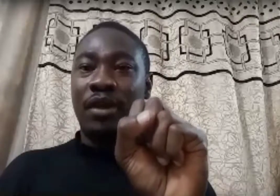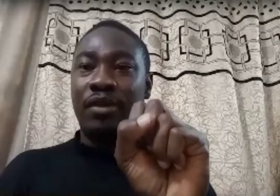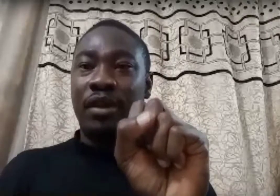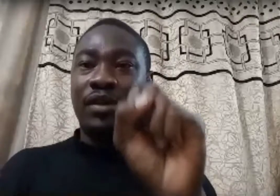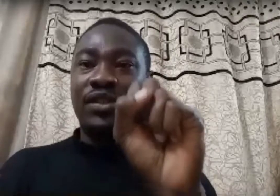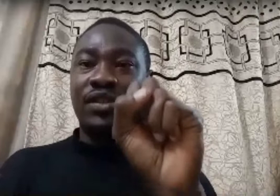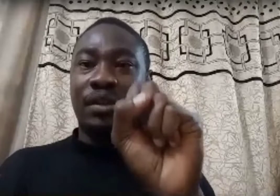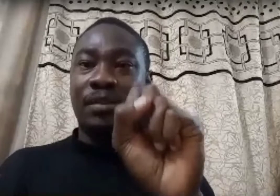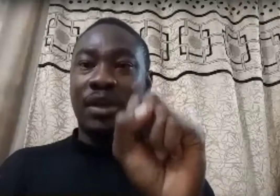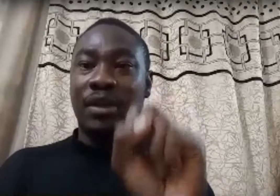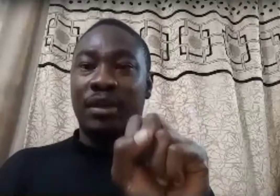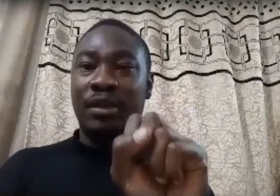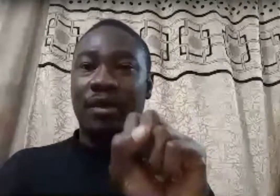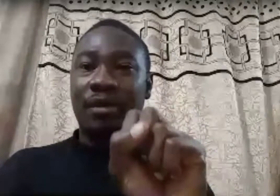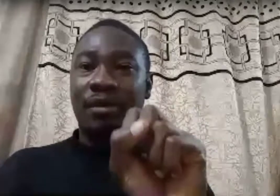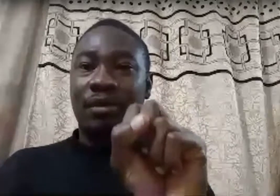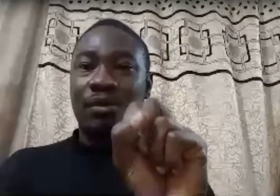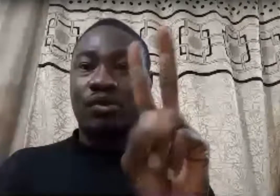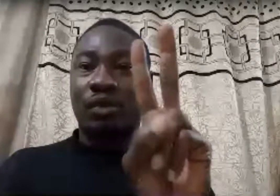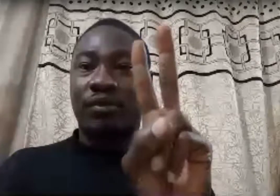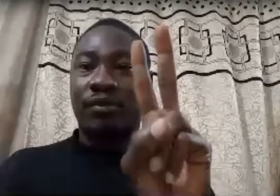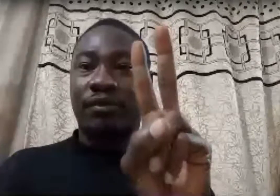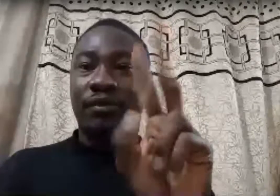sharply. 12. 12.